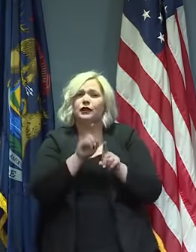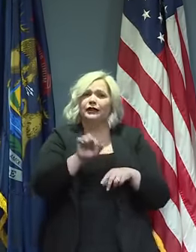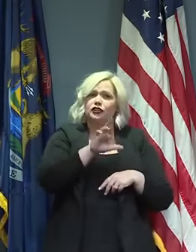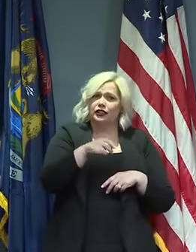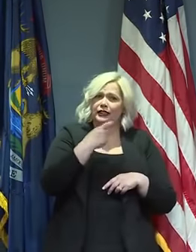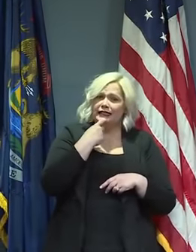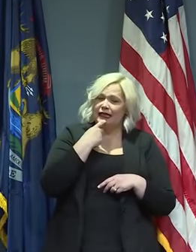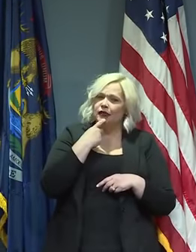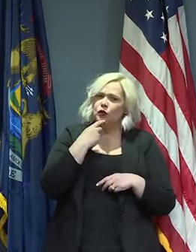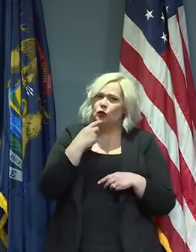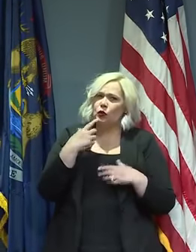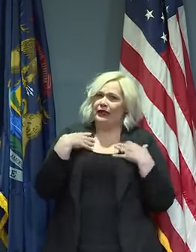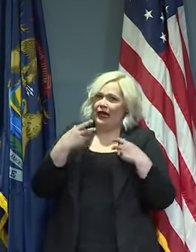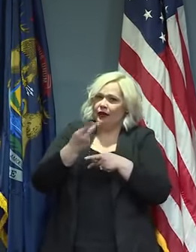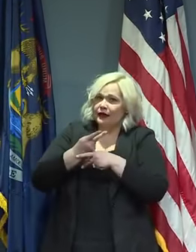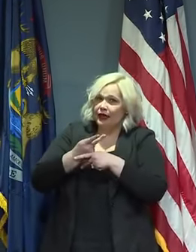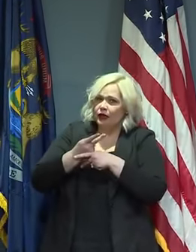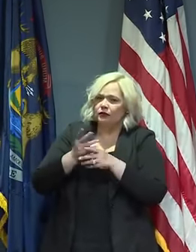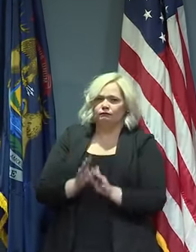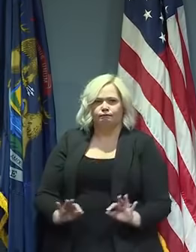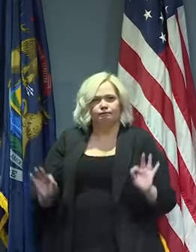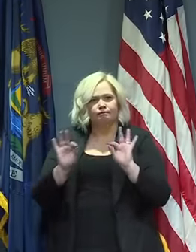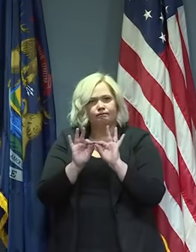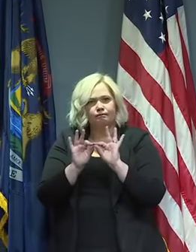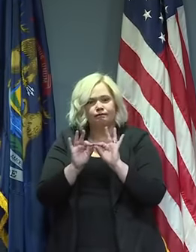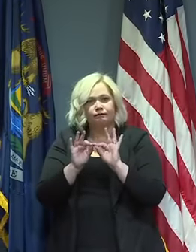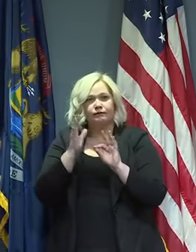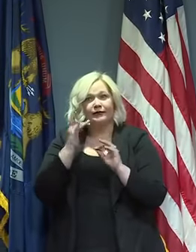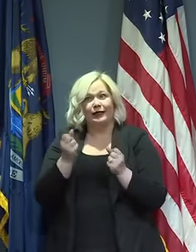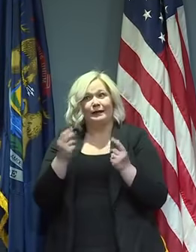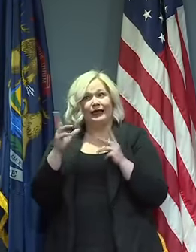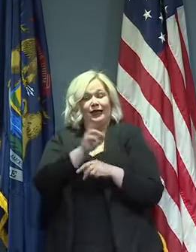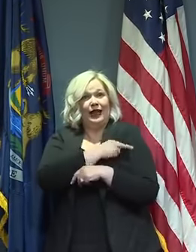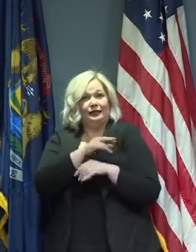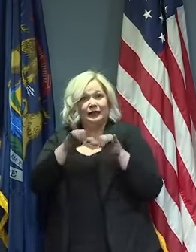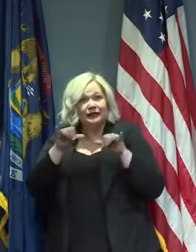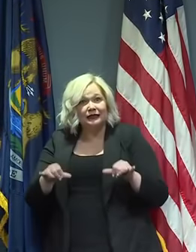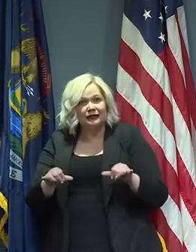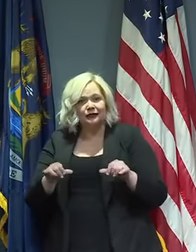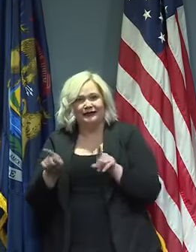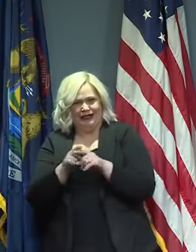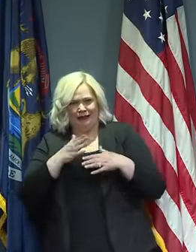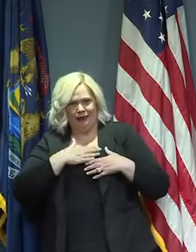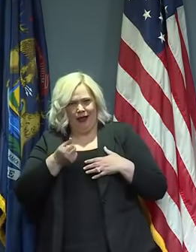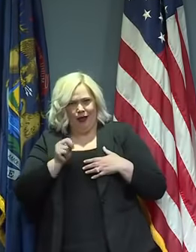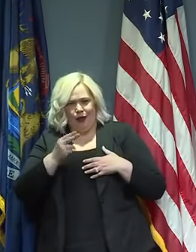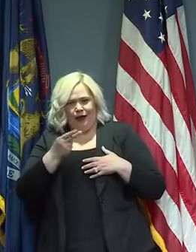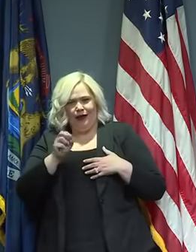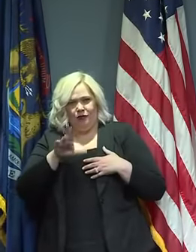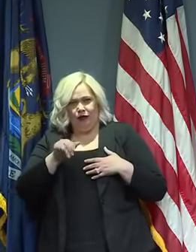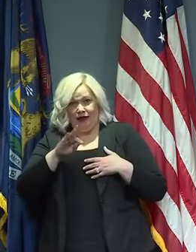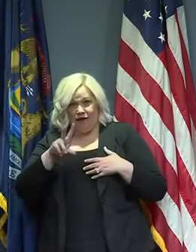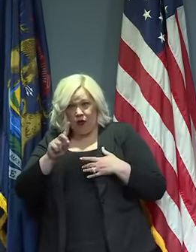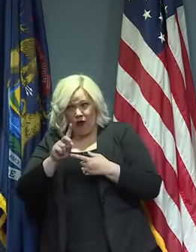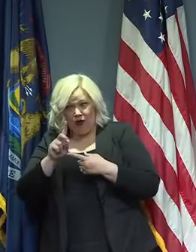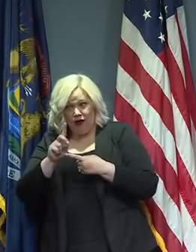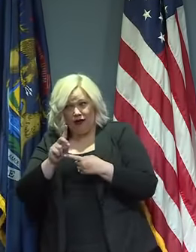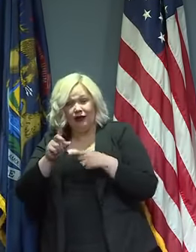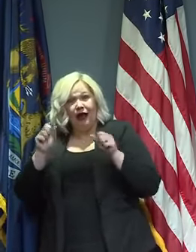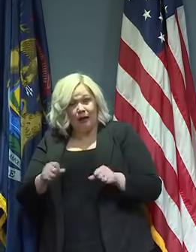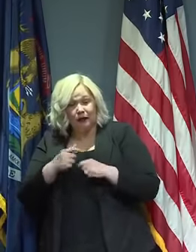this is really important because the nature of hospital systems like my own and their capacity to deal with the COVID-19